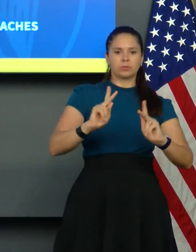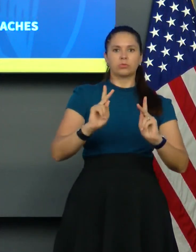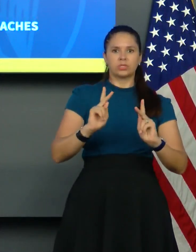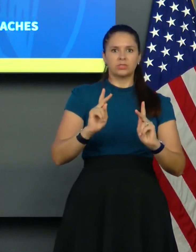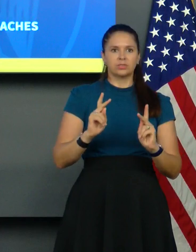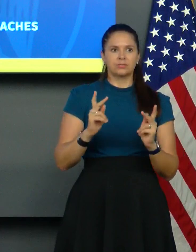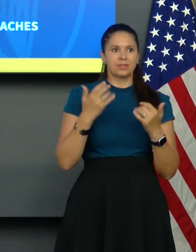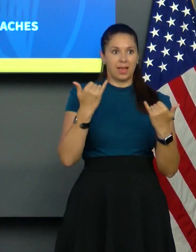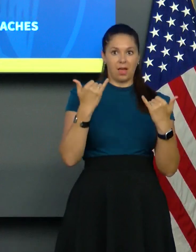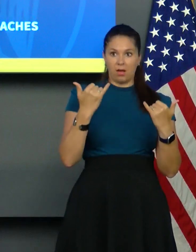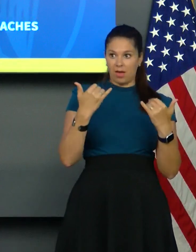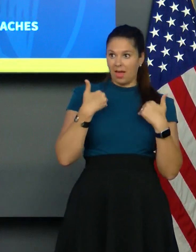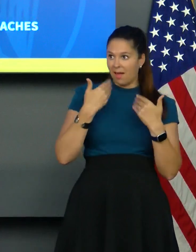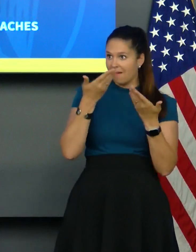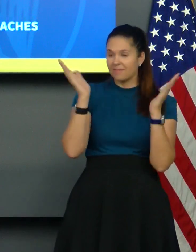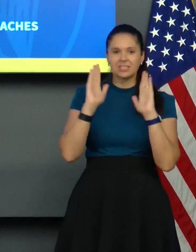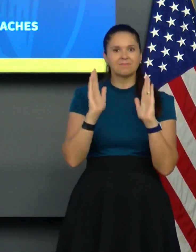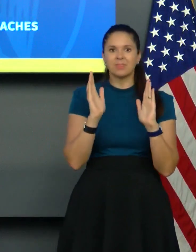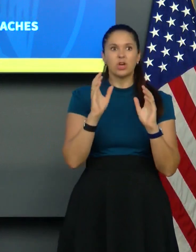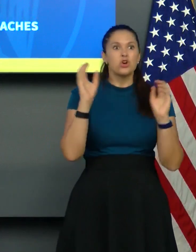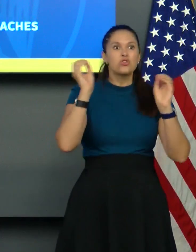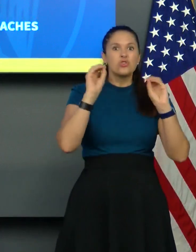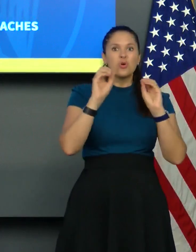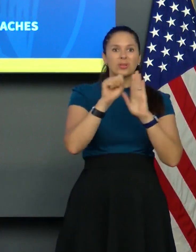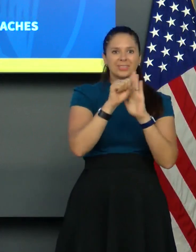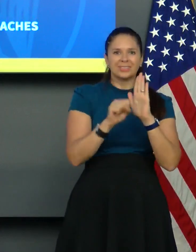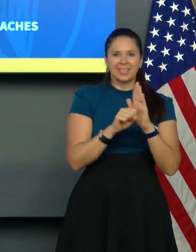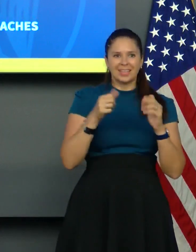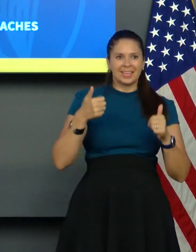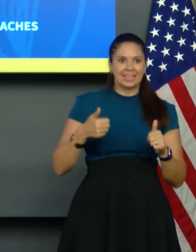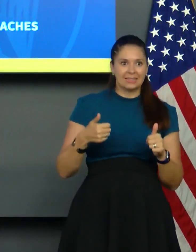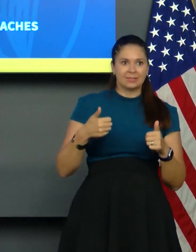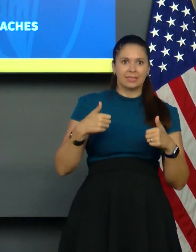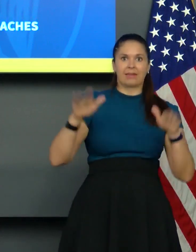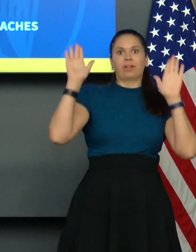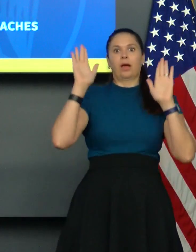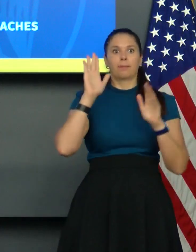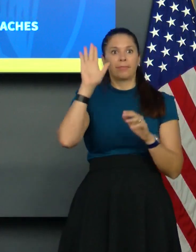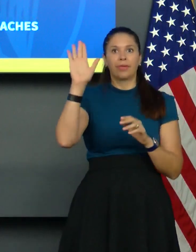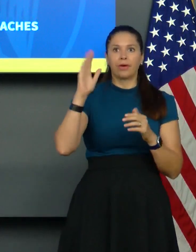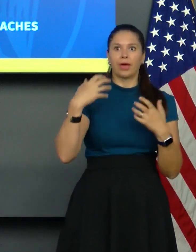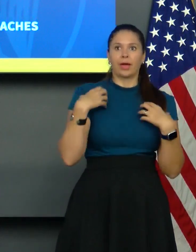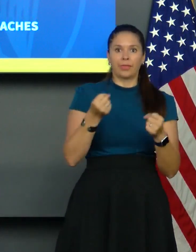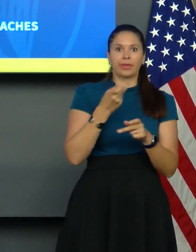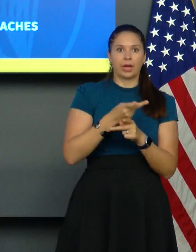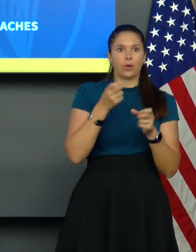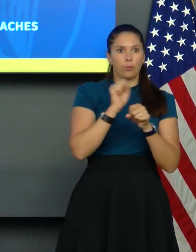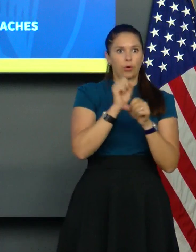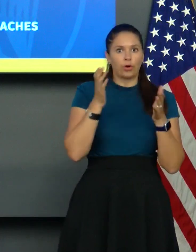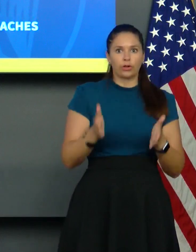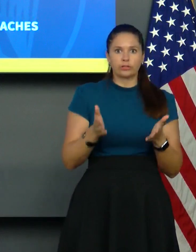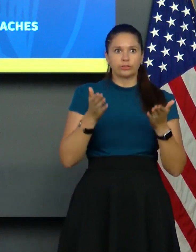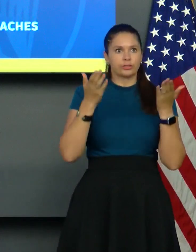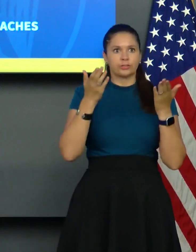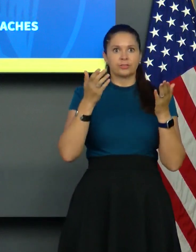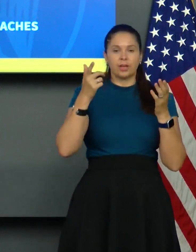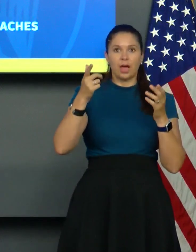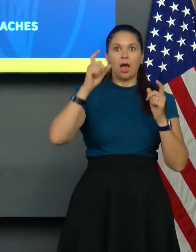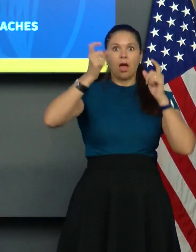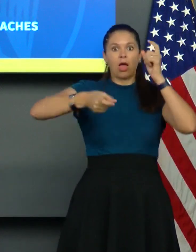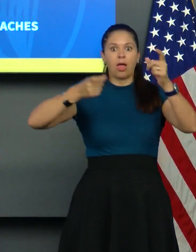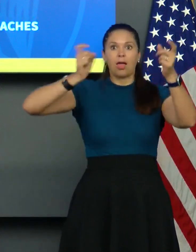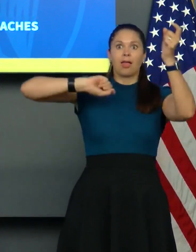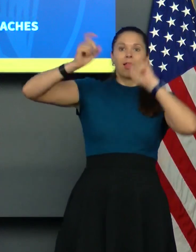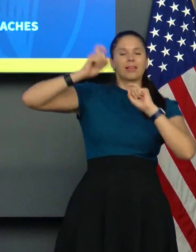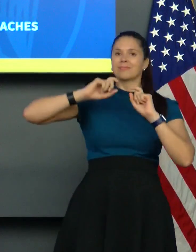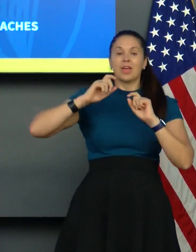not out there anymore. No state has given up their healthcare workers, because while the increase is worse